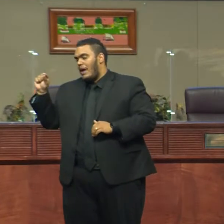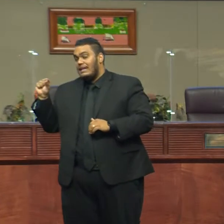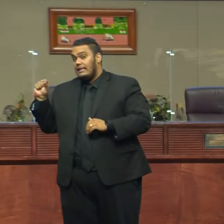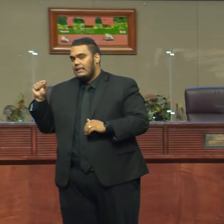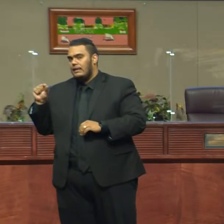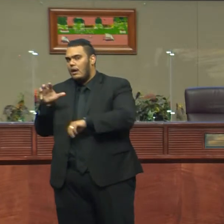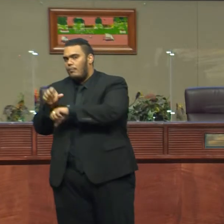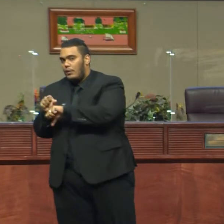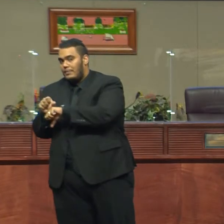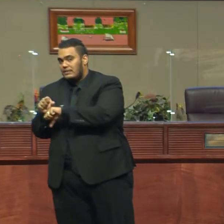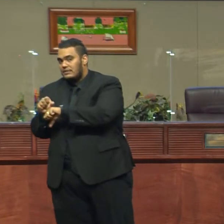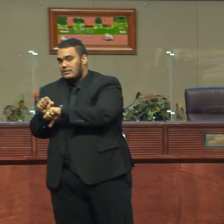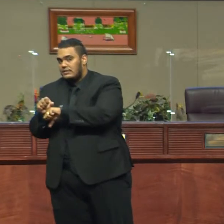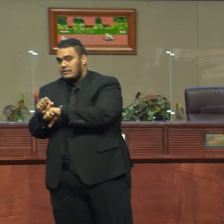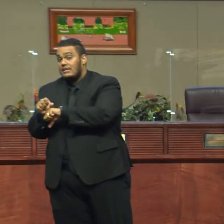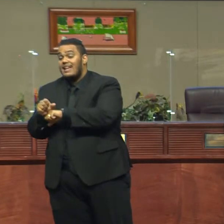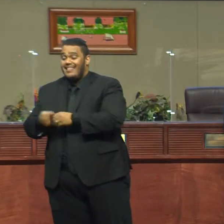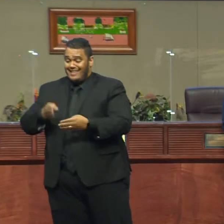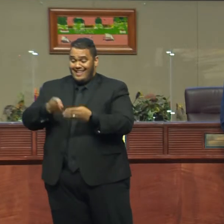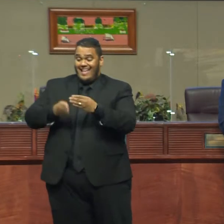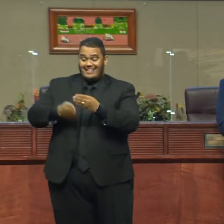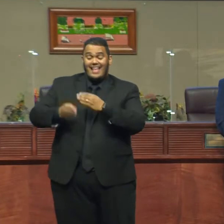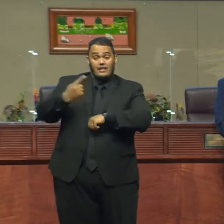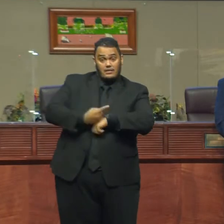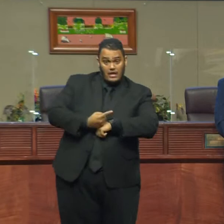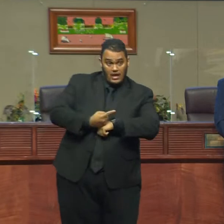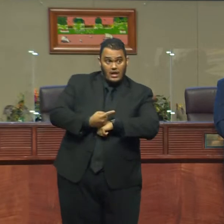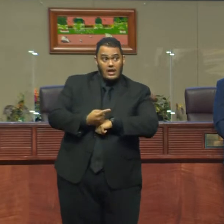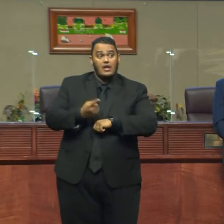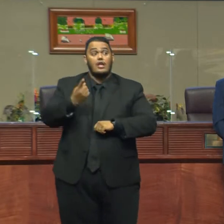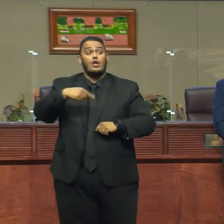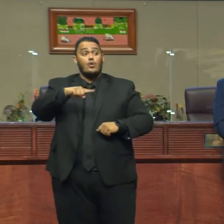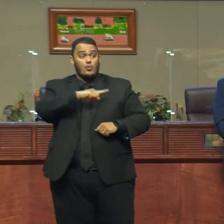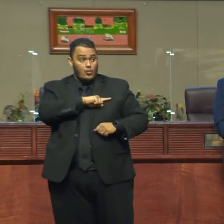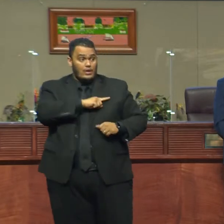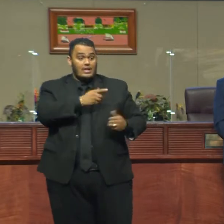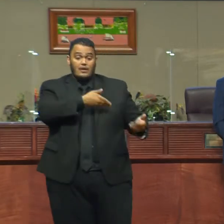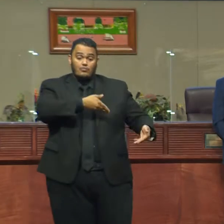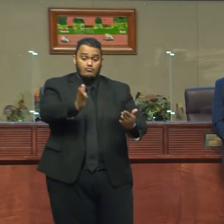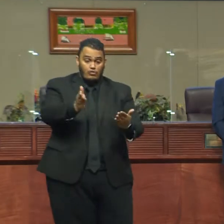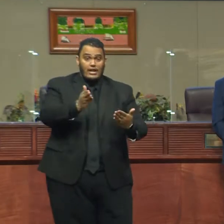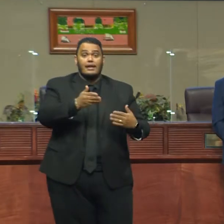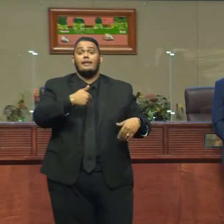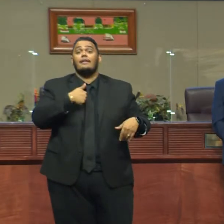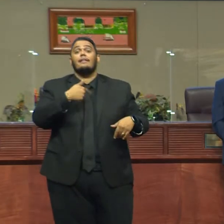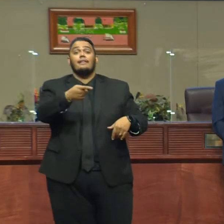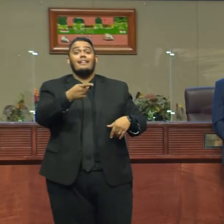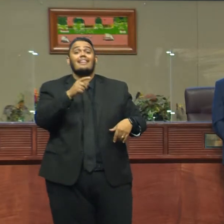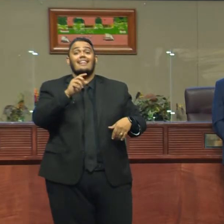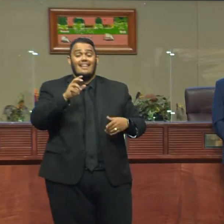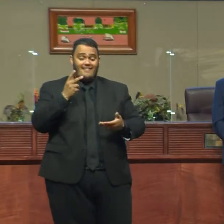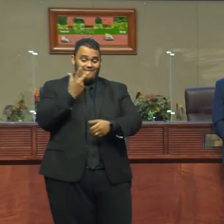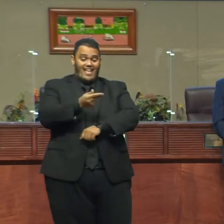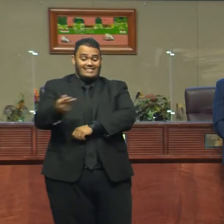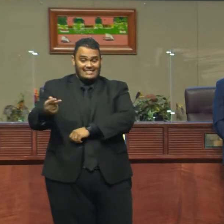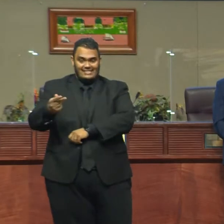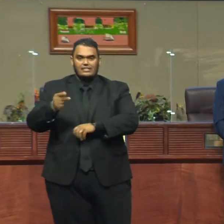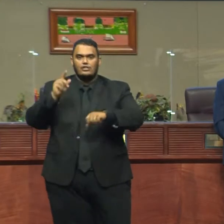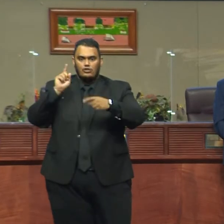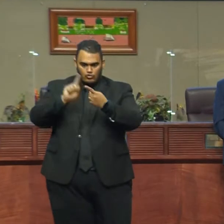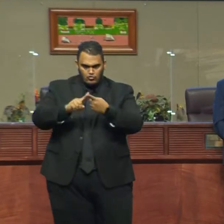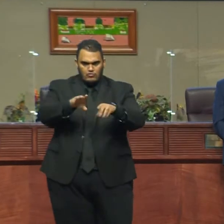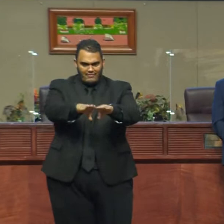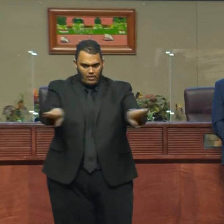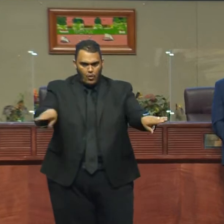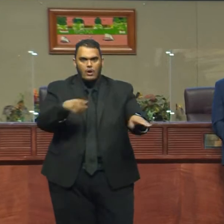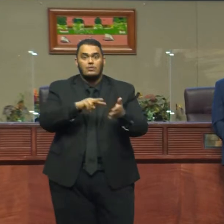of the vaccines to the floor, so where the nurses can see how many vehicles are coming. And they